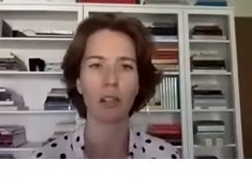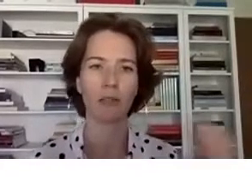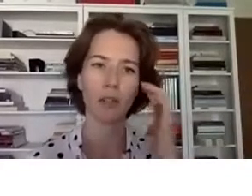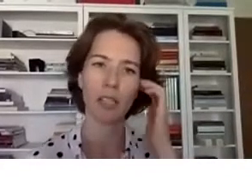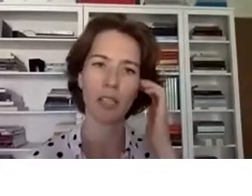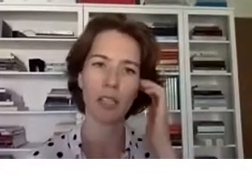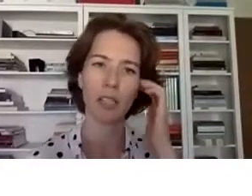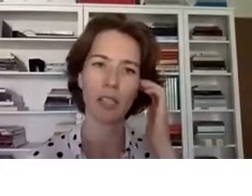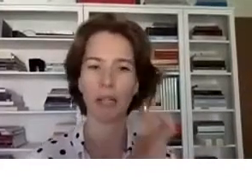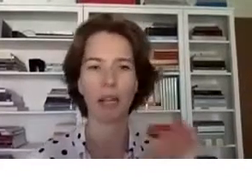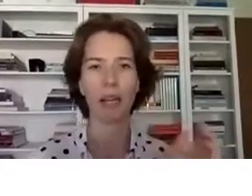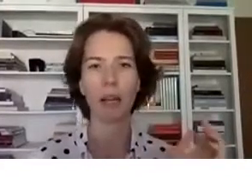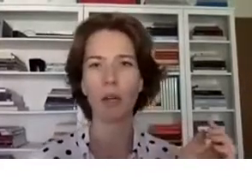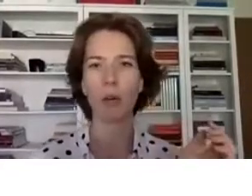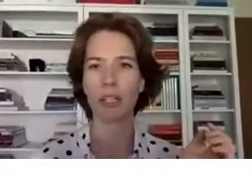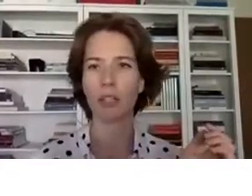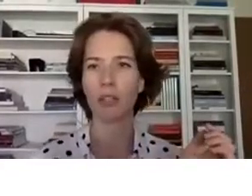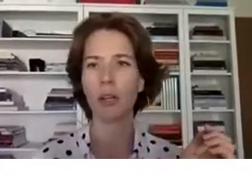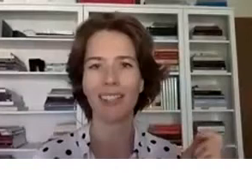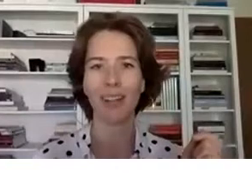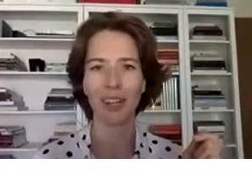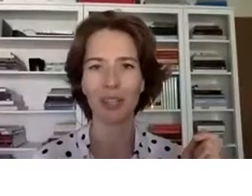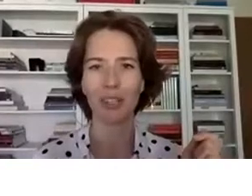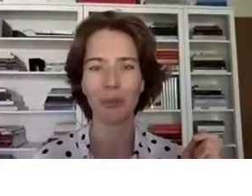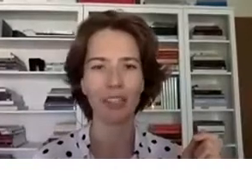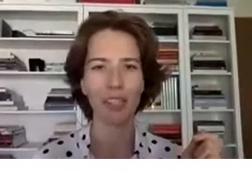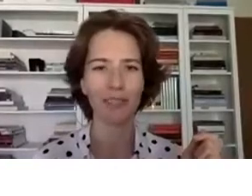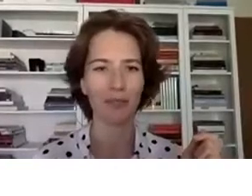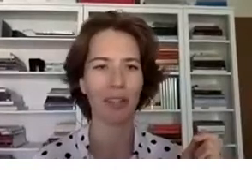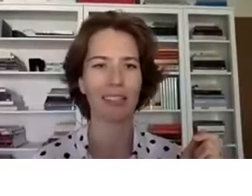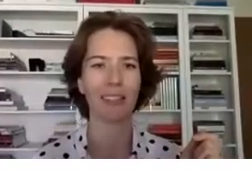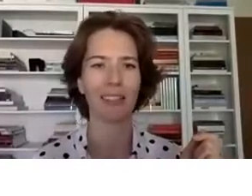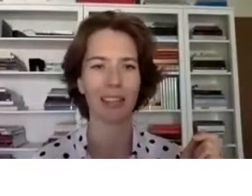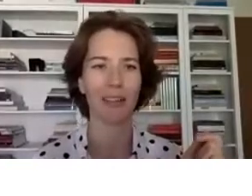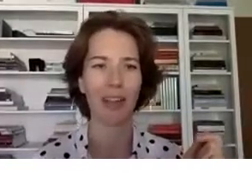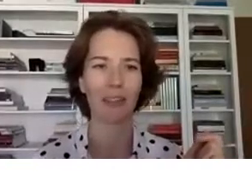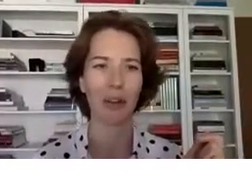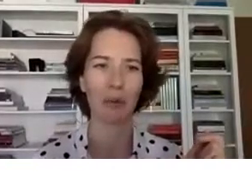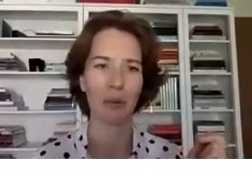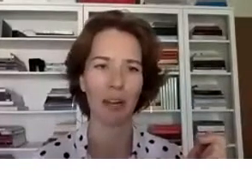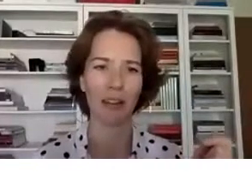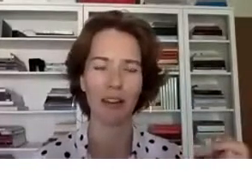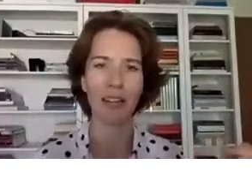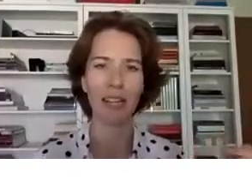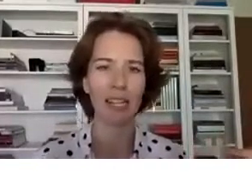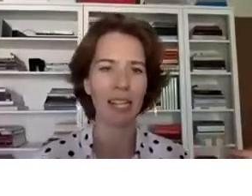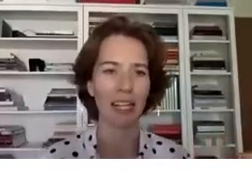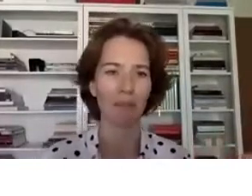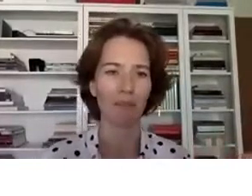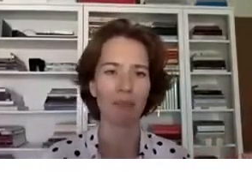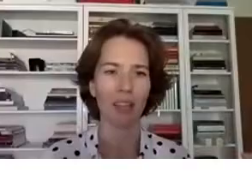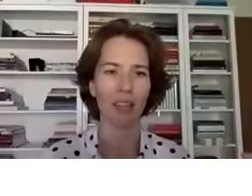and call on folks in this order, but I am going to stop sharing the screen so that we can just focus on hearing from one another.